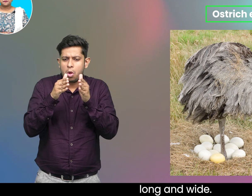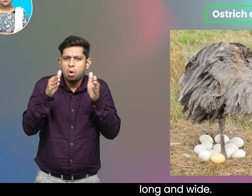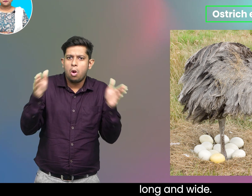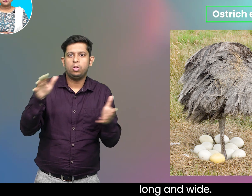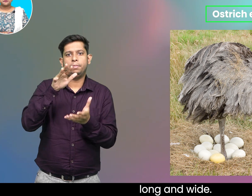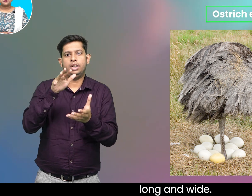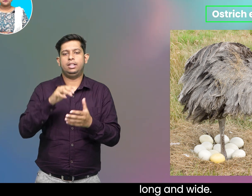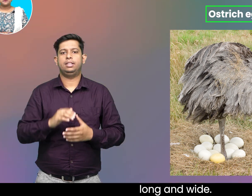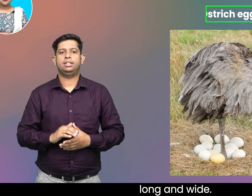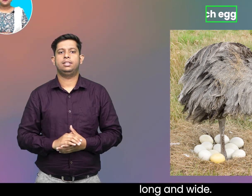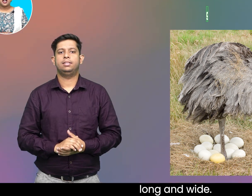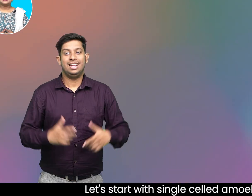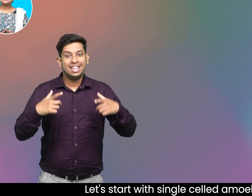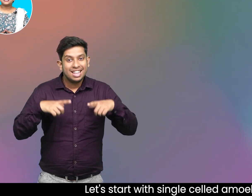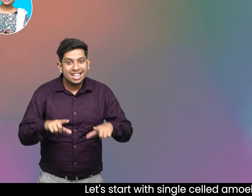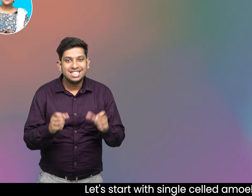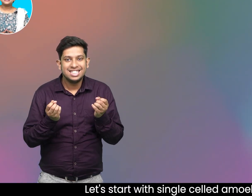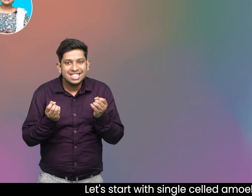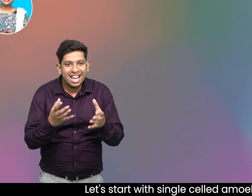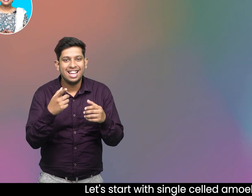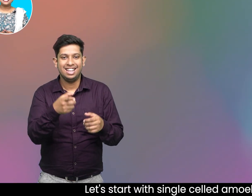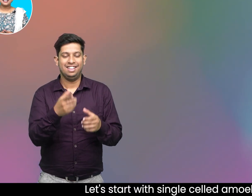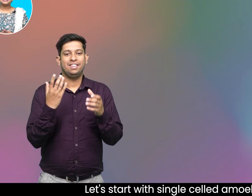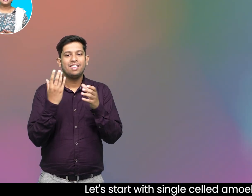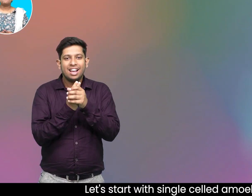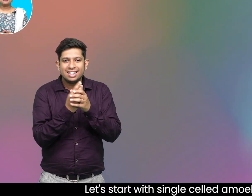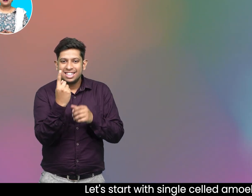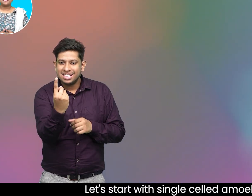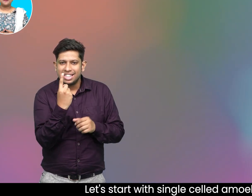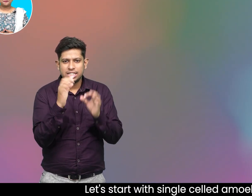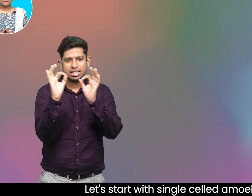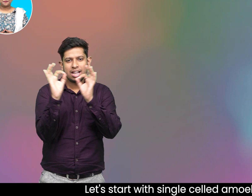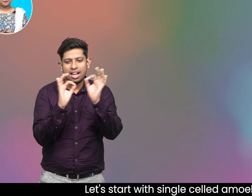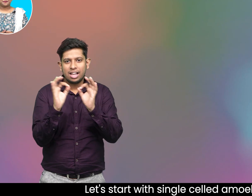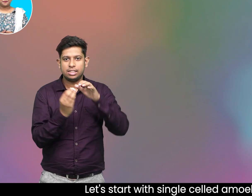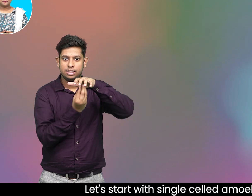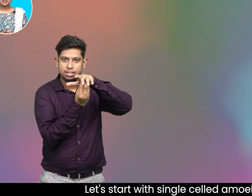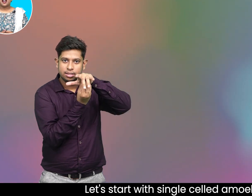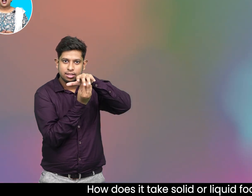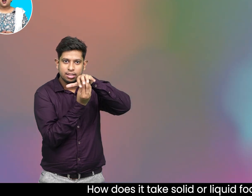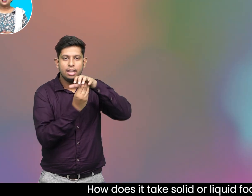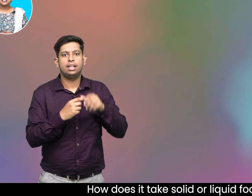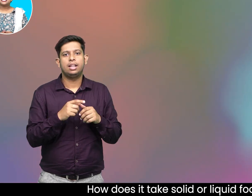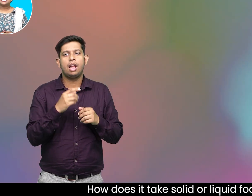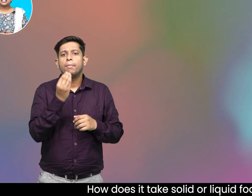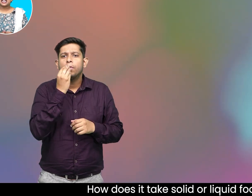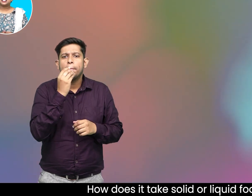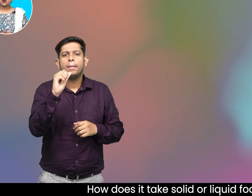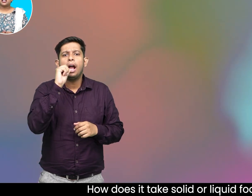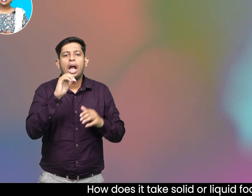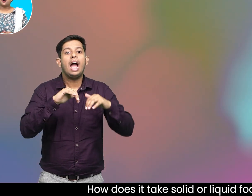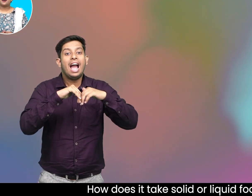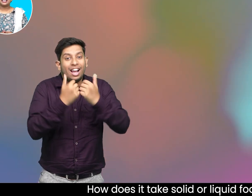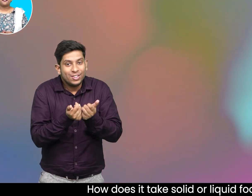Let's start with single-celled amoeba. How does it